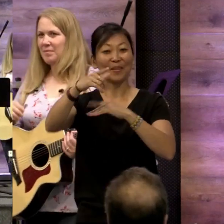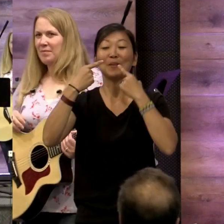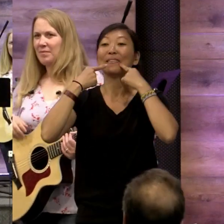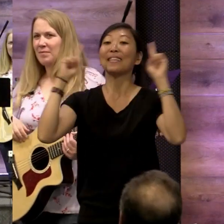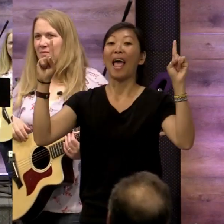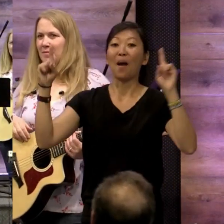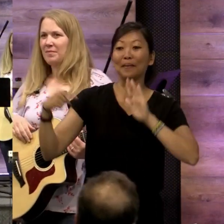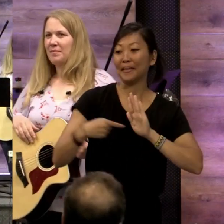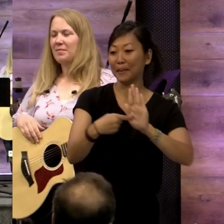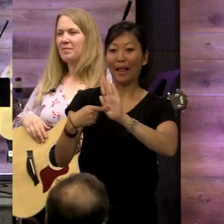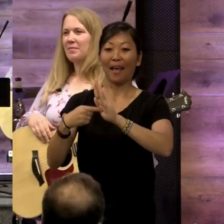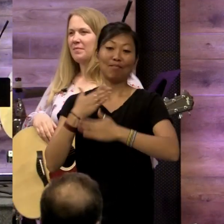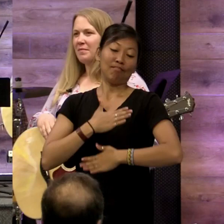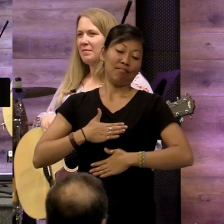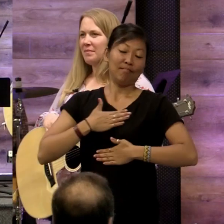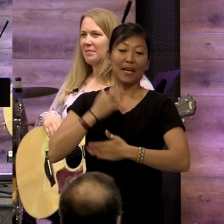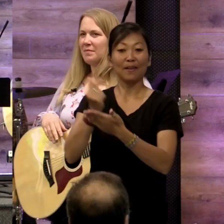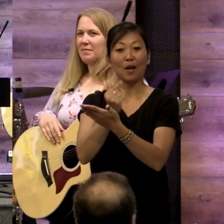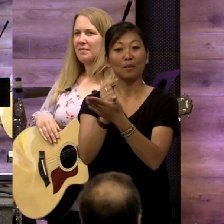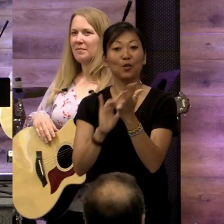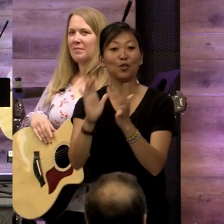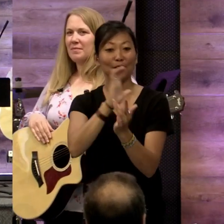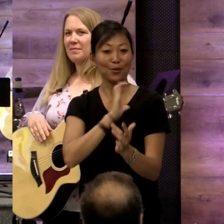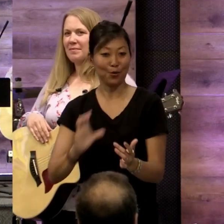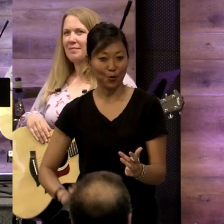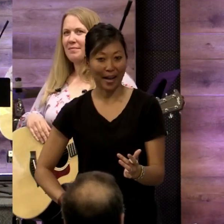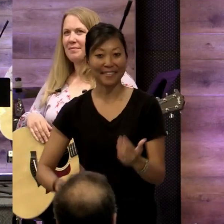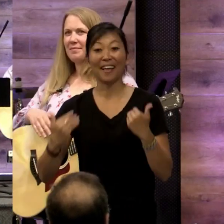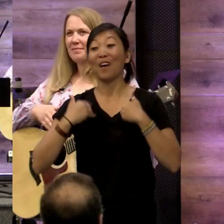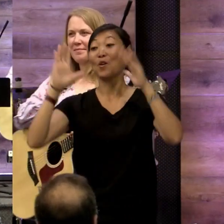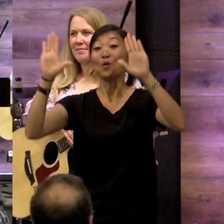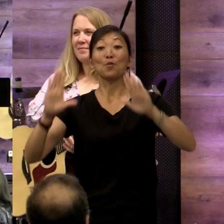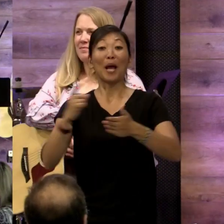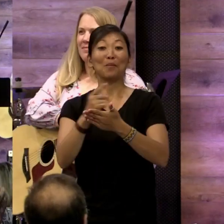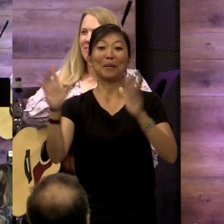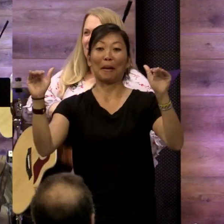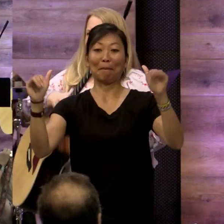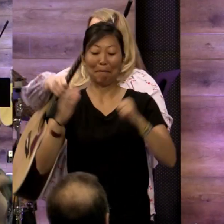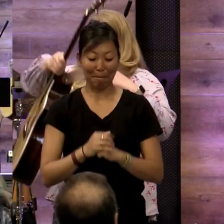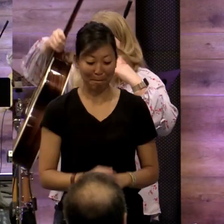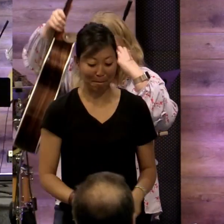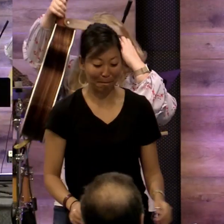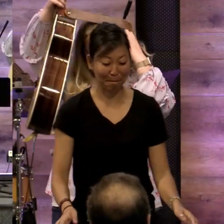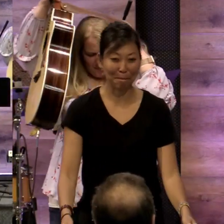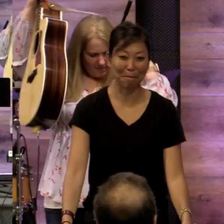to declare, display, and delight in the gospel of Jesus Christ. Have a great week.